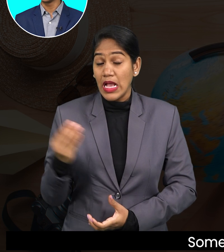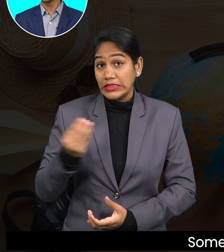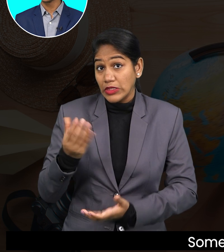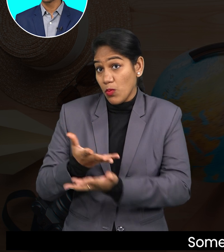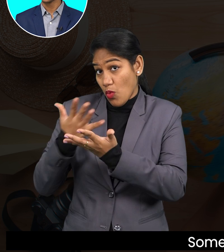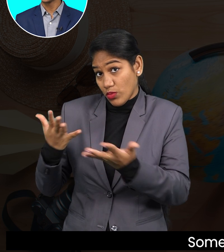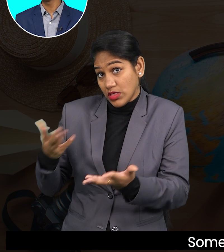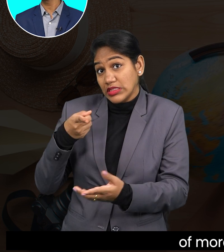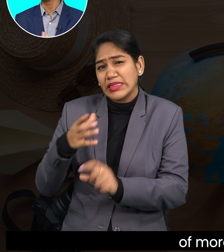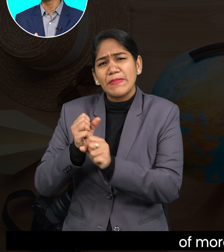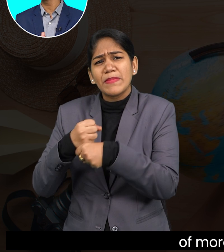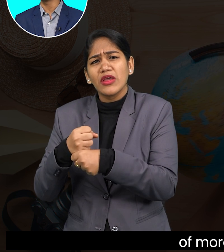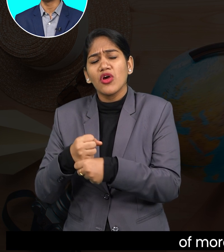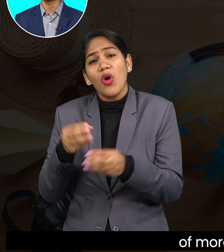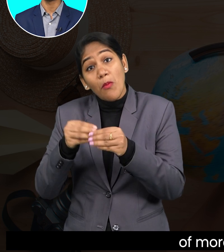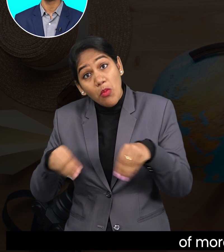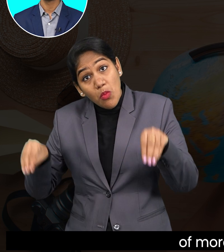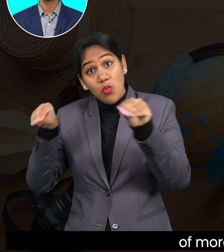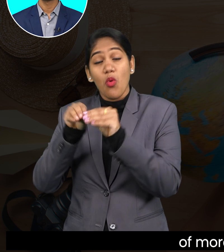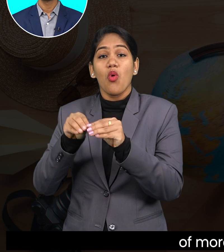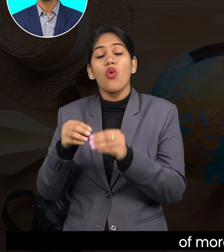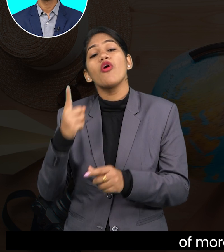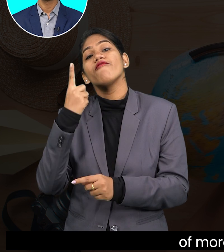Some objects are made of more than one material.